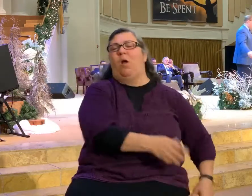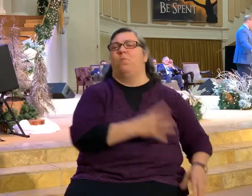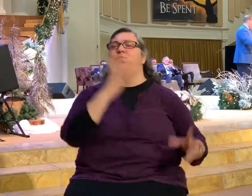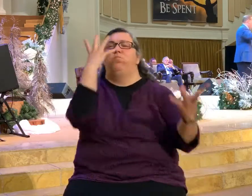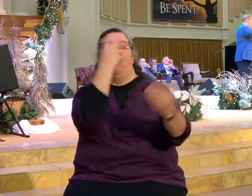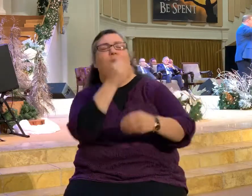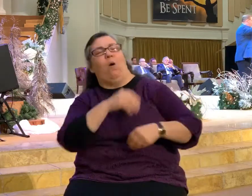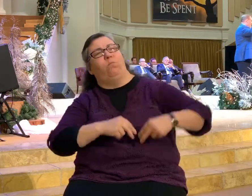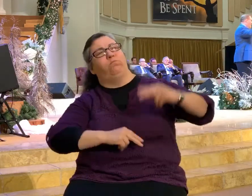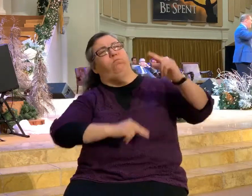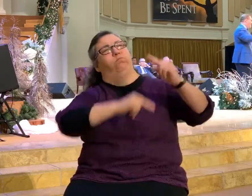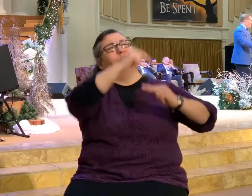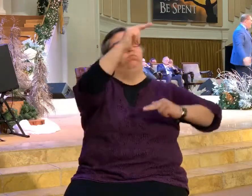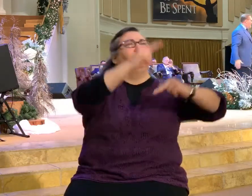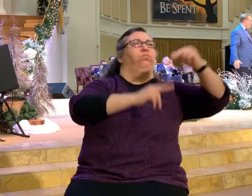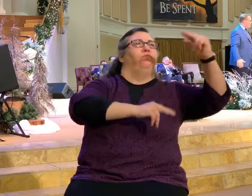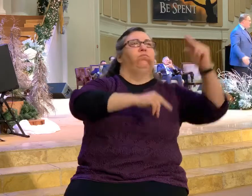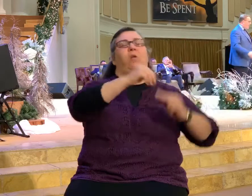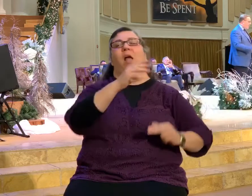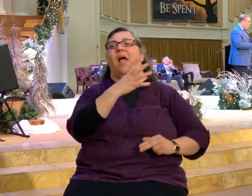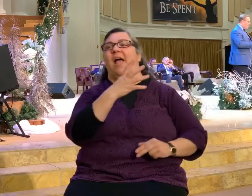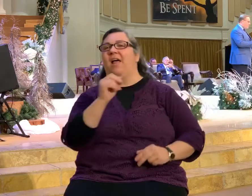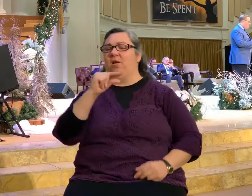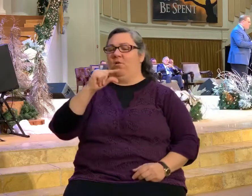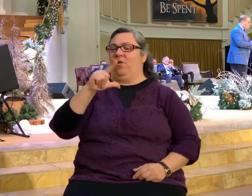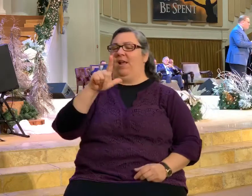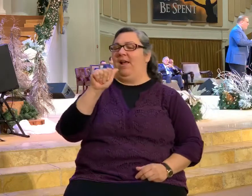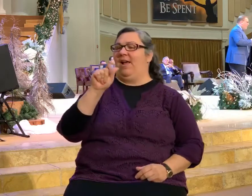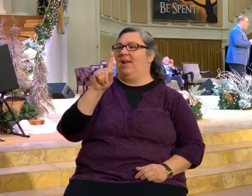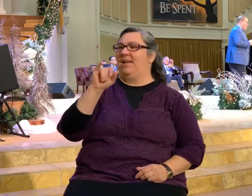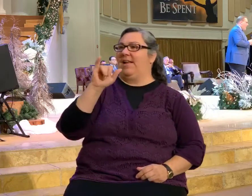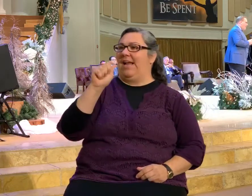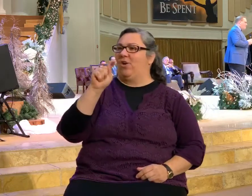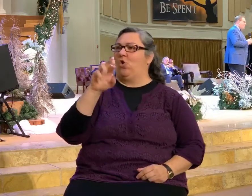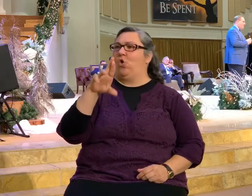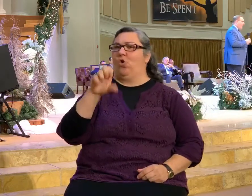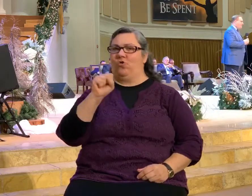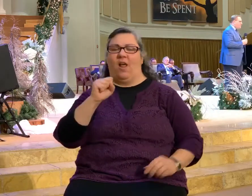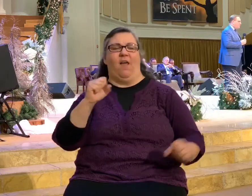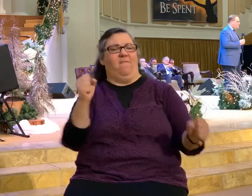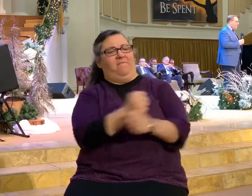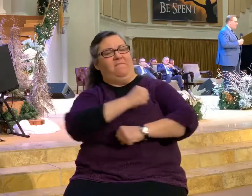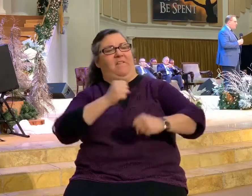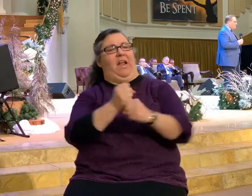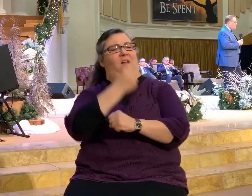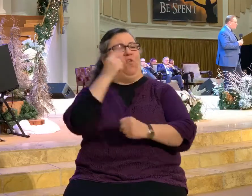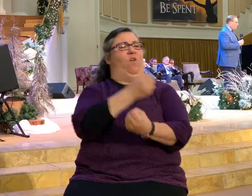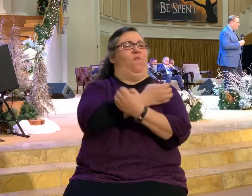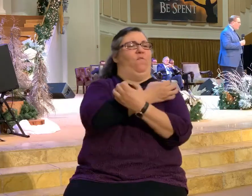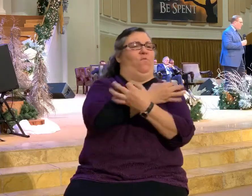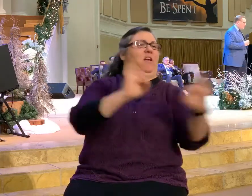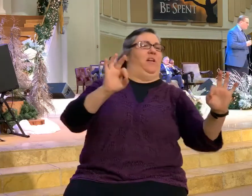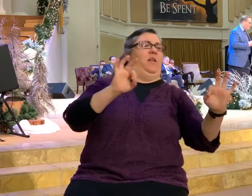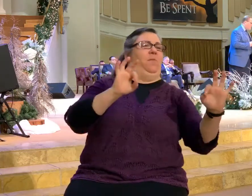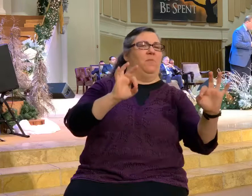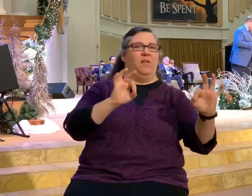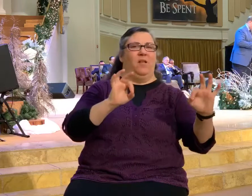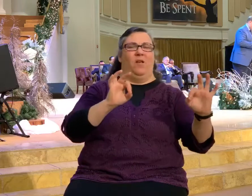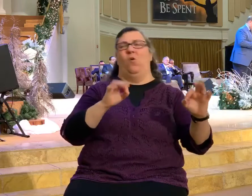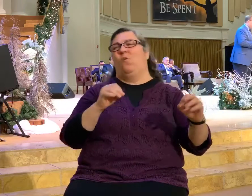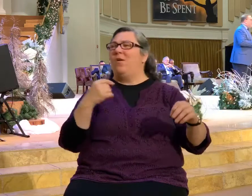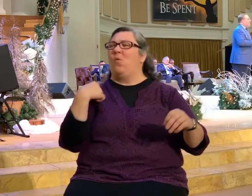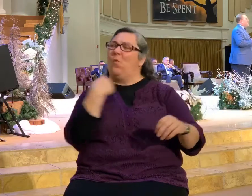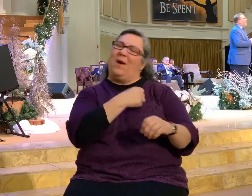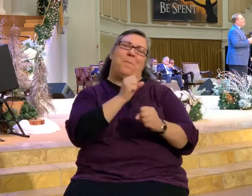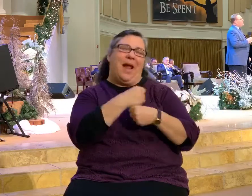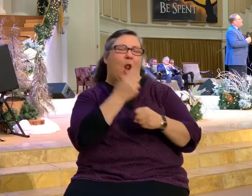and romantic gladiators fighting for freedom under Hollywood lights. We've made it a beautiful thing.